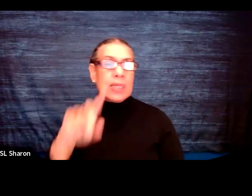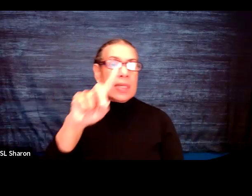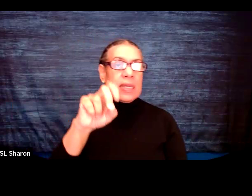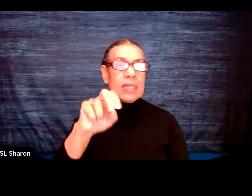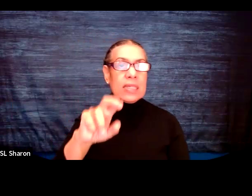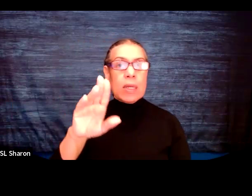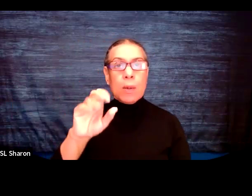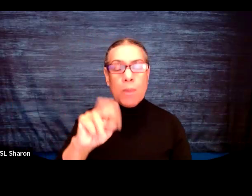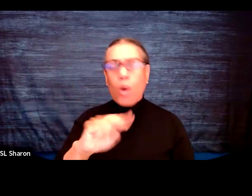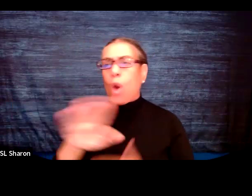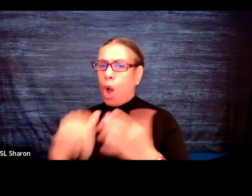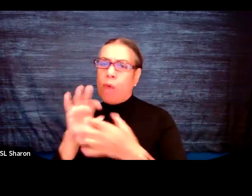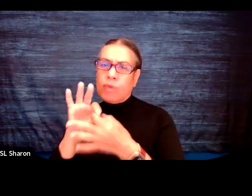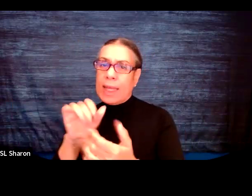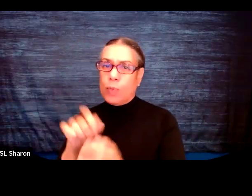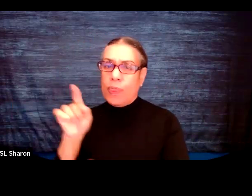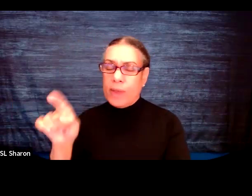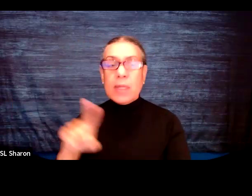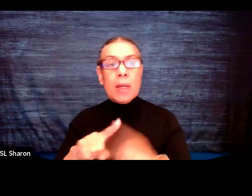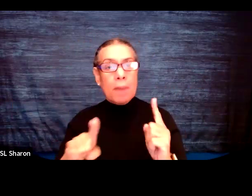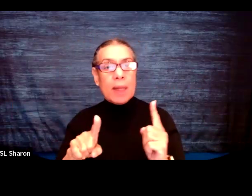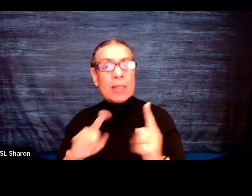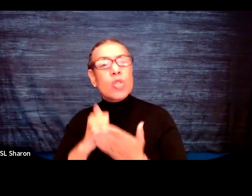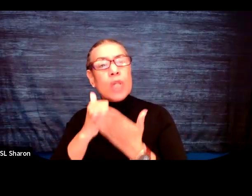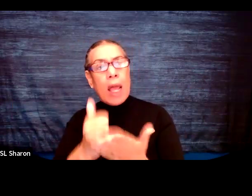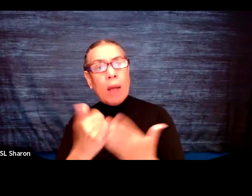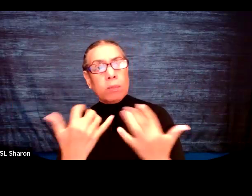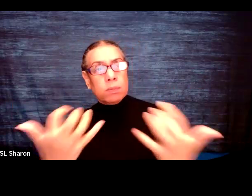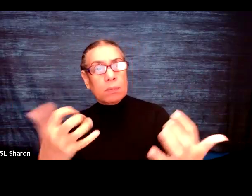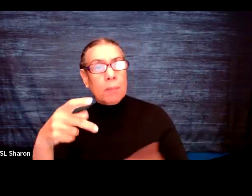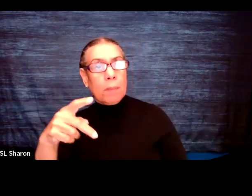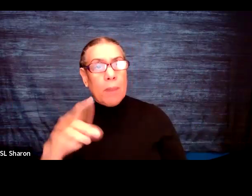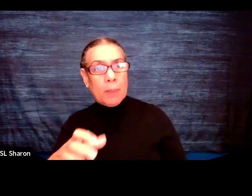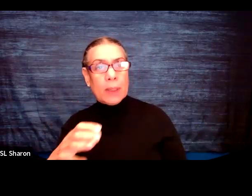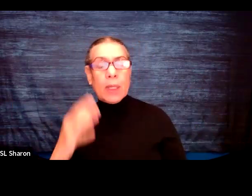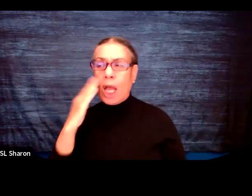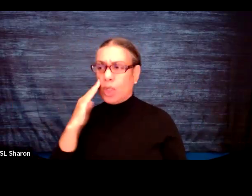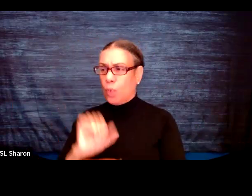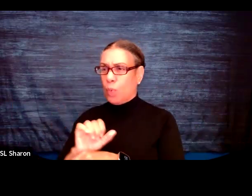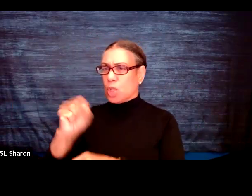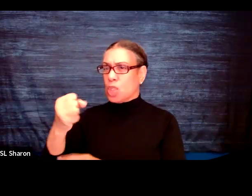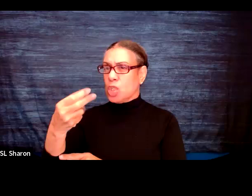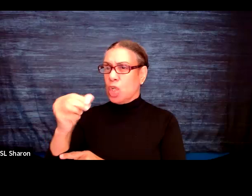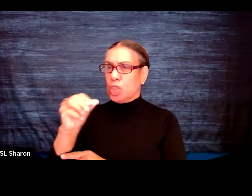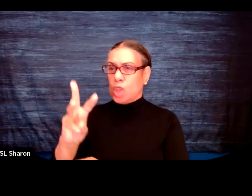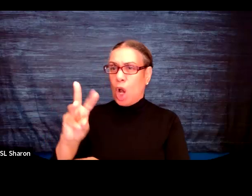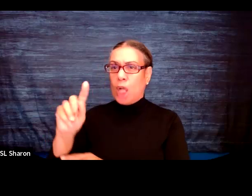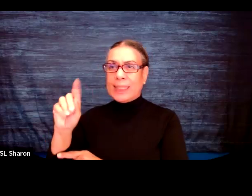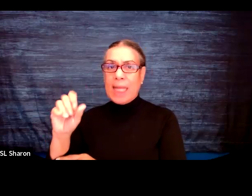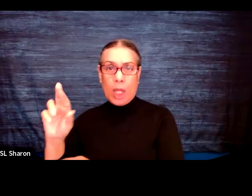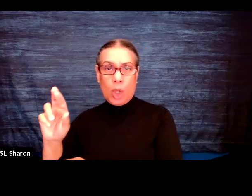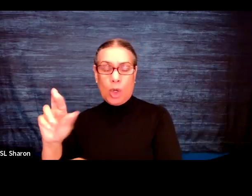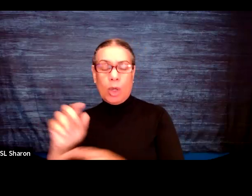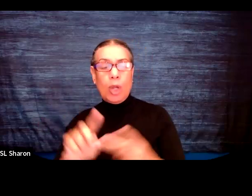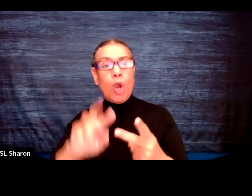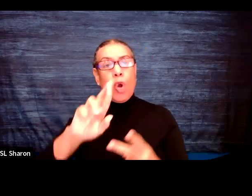of MSBA. And it would be helpful for people's expectations. I know we're working on it as well for I think Shaw Taylor was a step ahead. Now Ruth